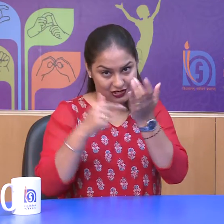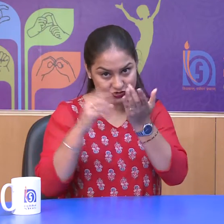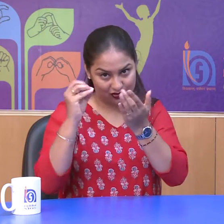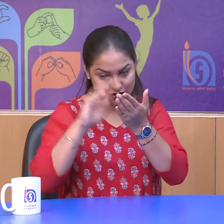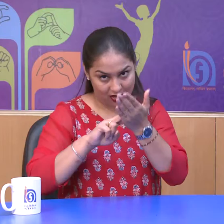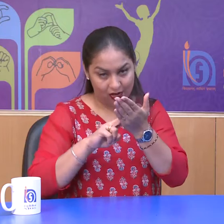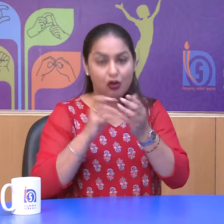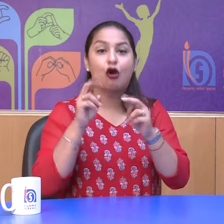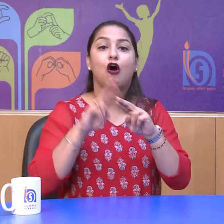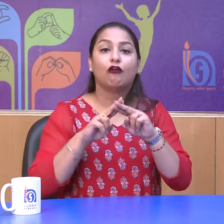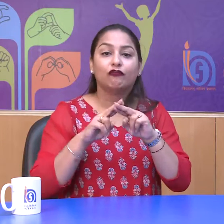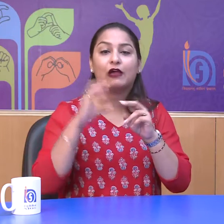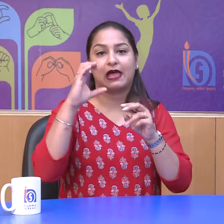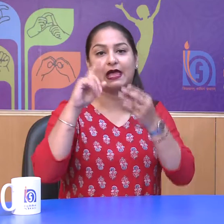The Indian craftspersons